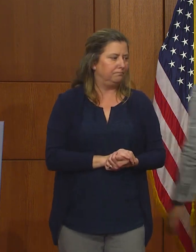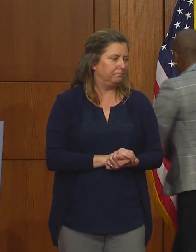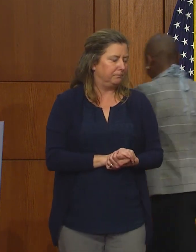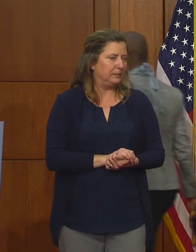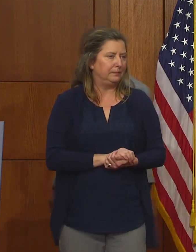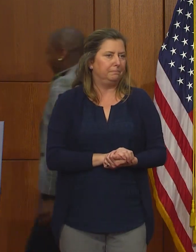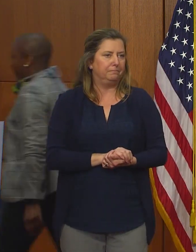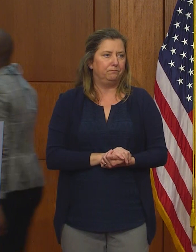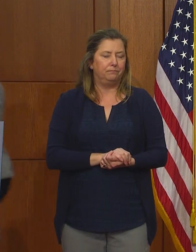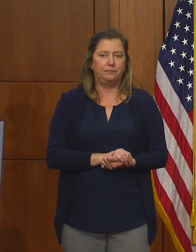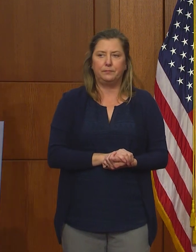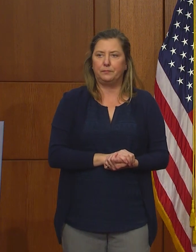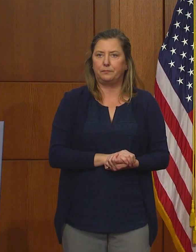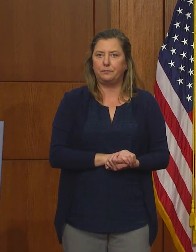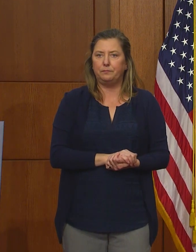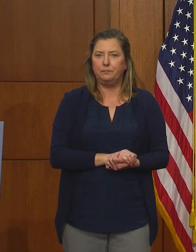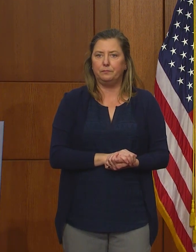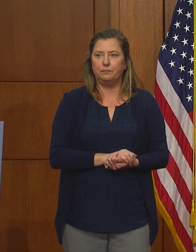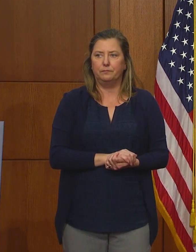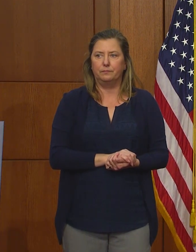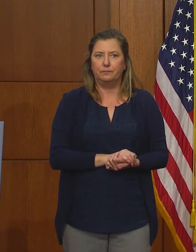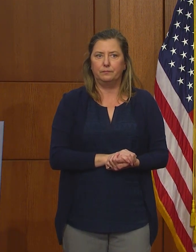Tracy.